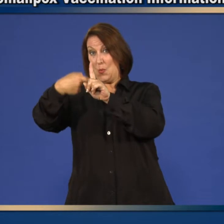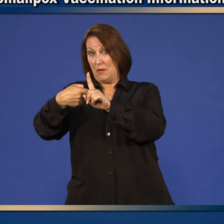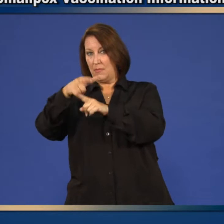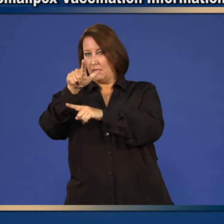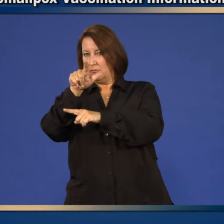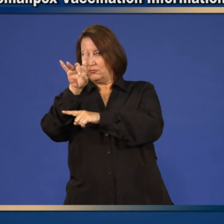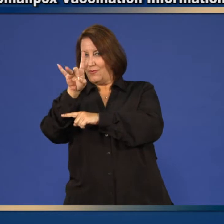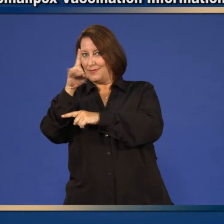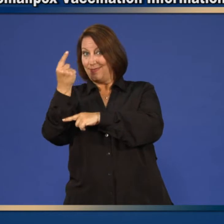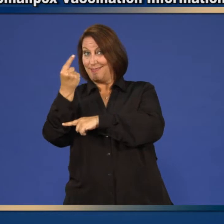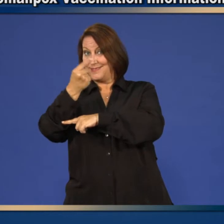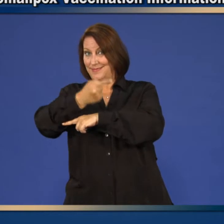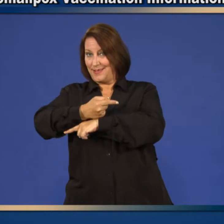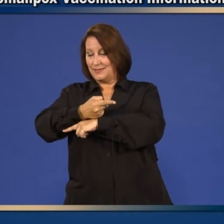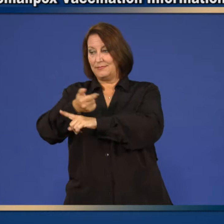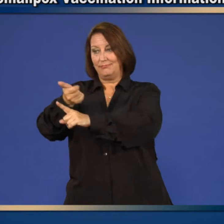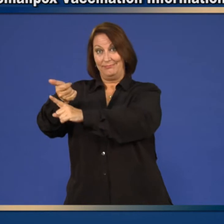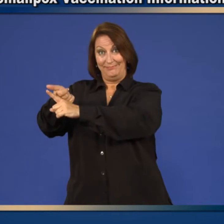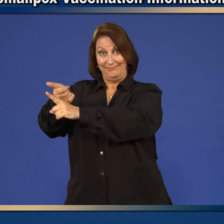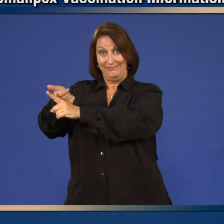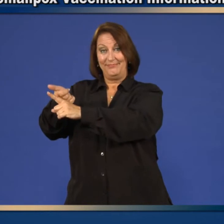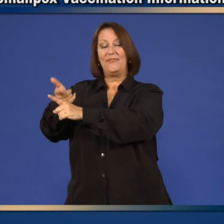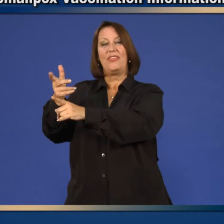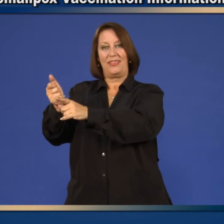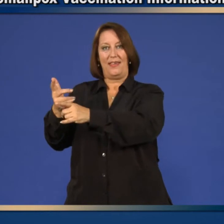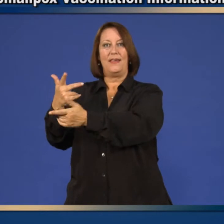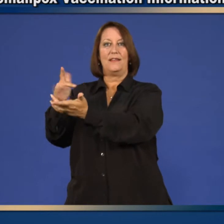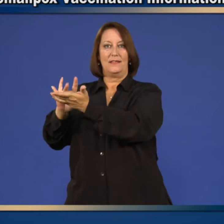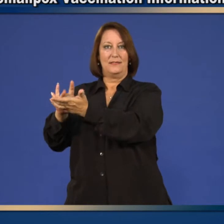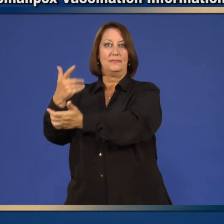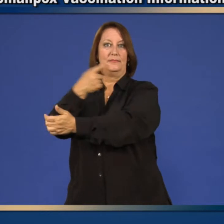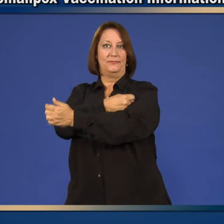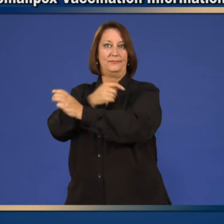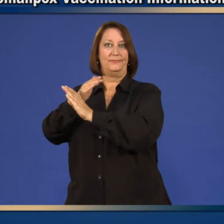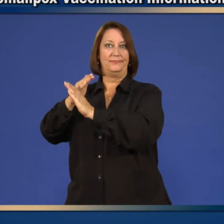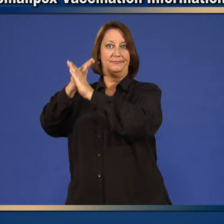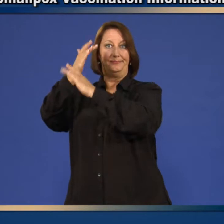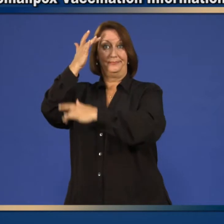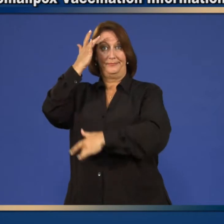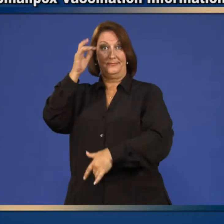28 days, received the smallpox vaccine.